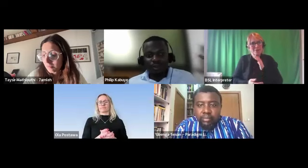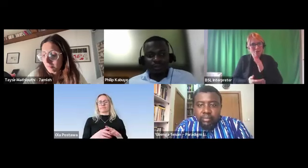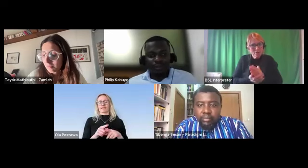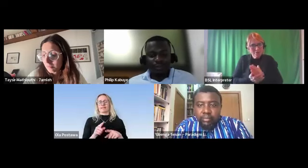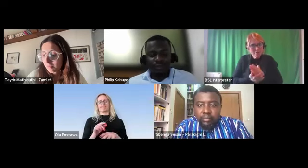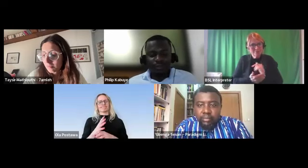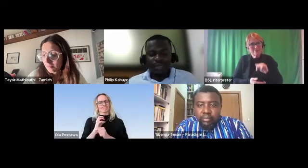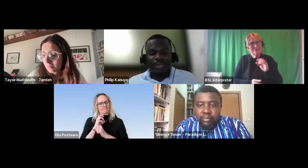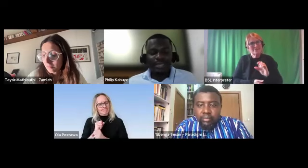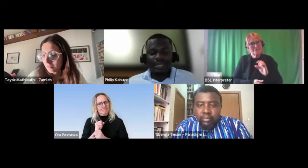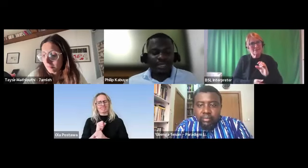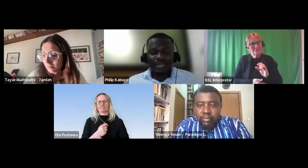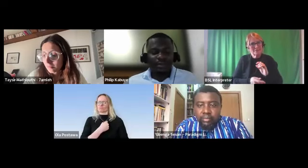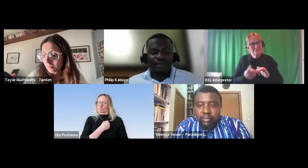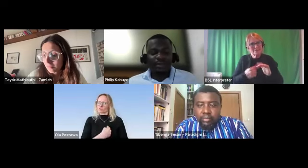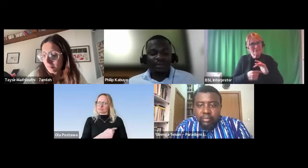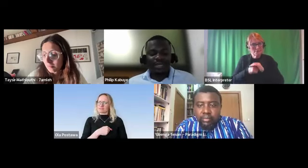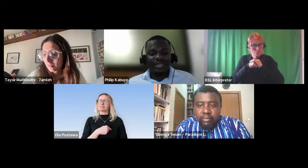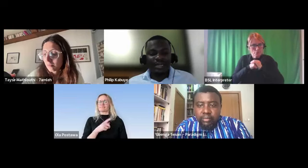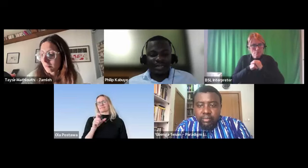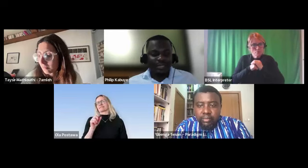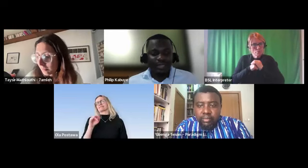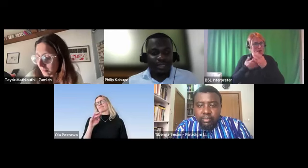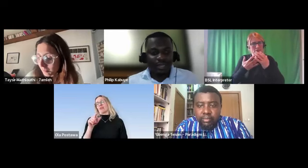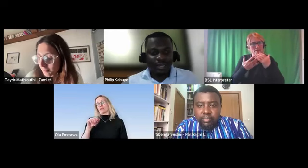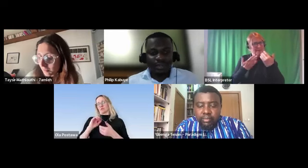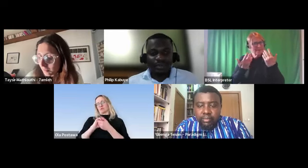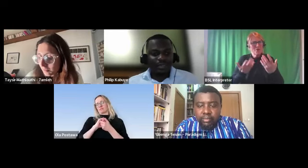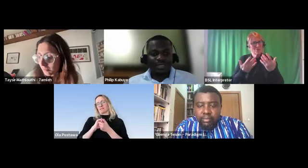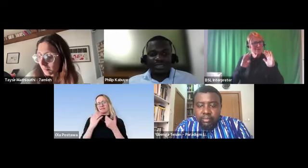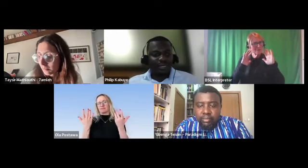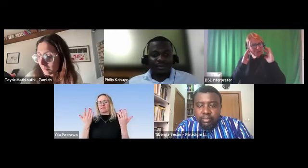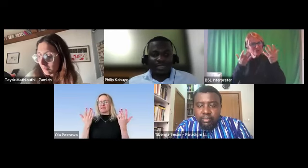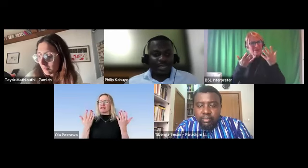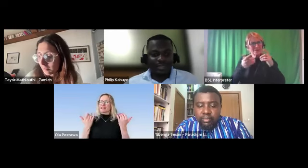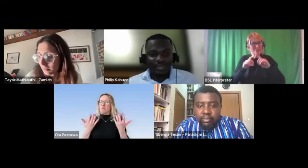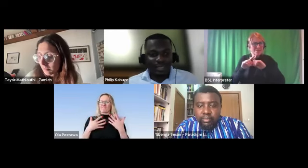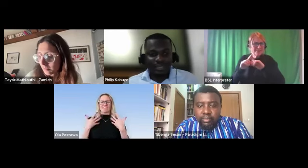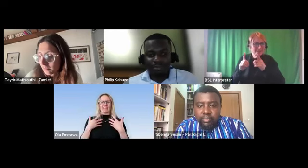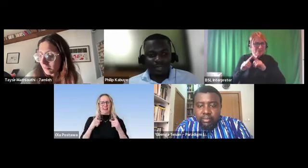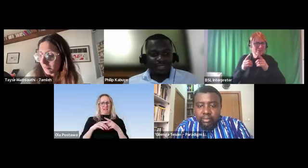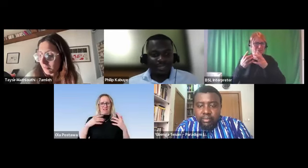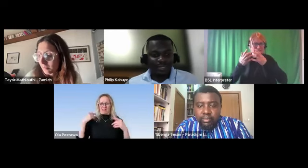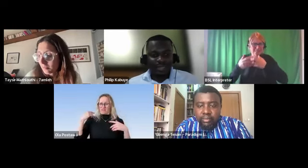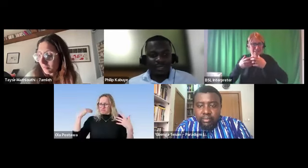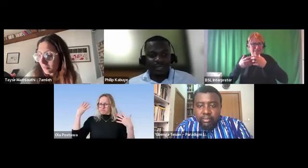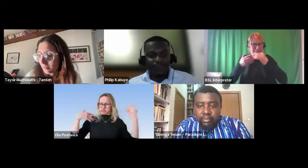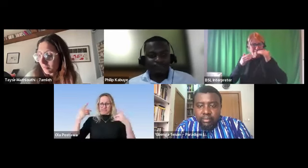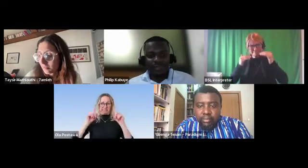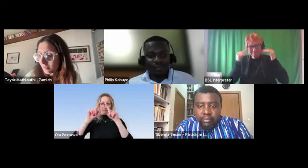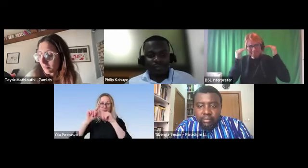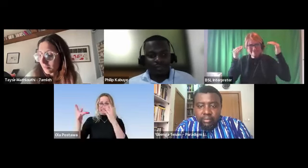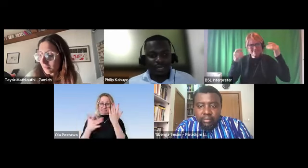Today, we're ideally running crazy with all these tech oligarchs and their policies,